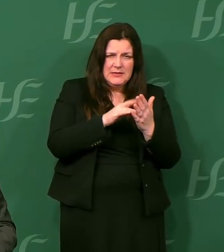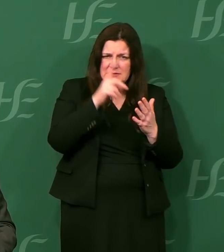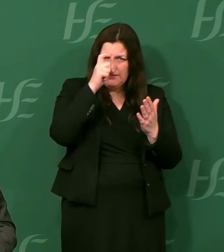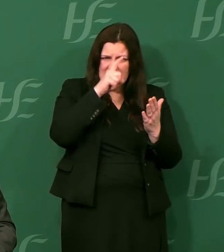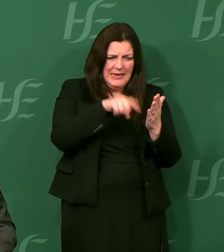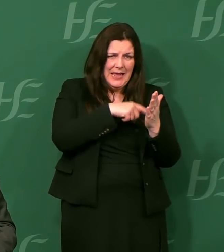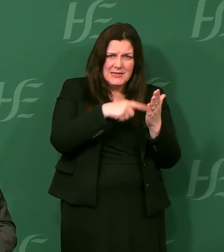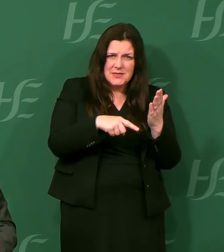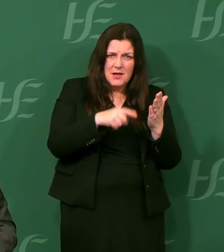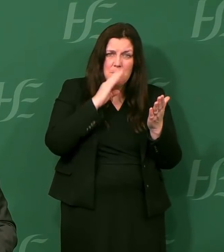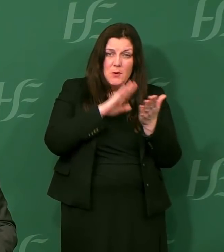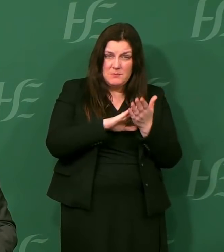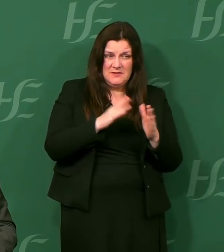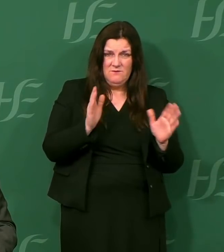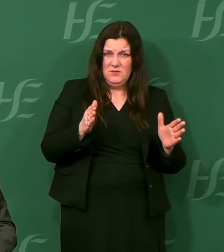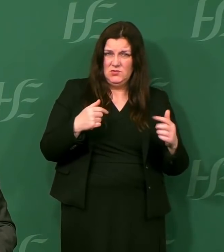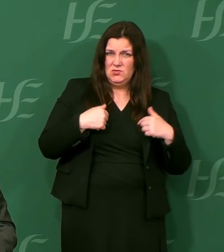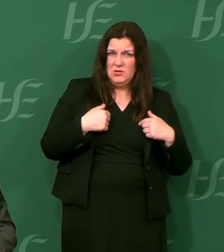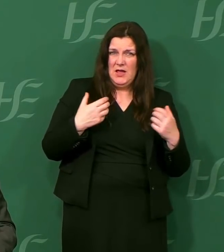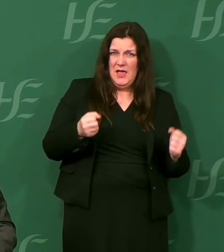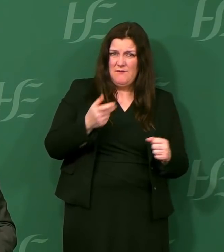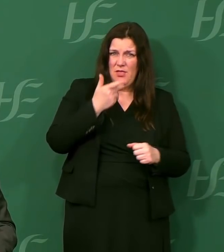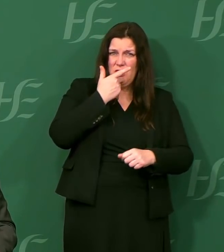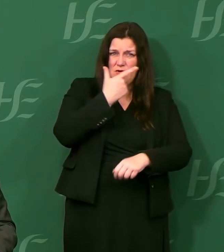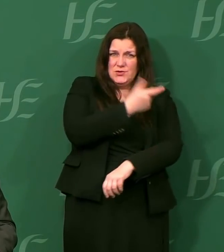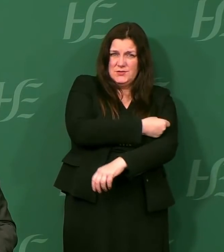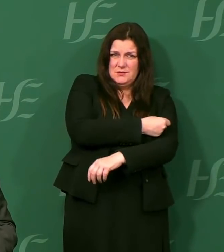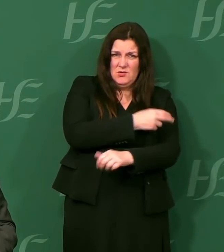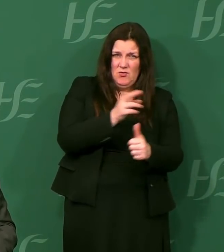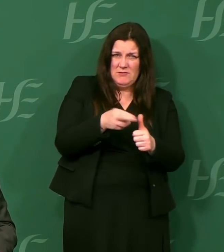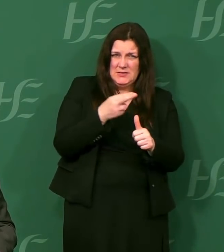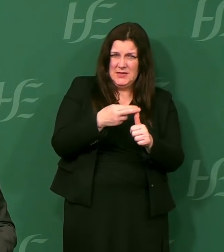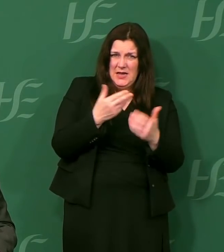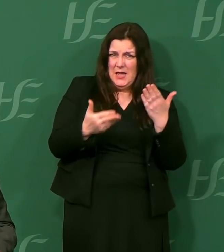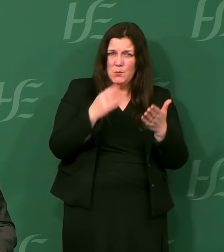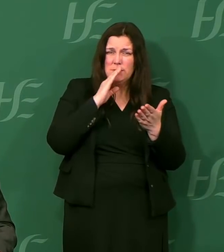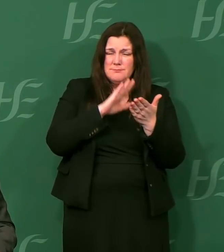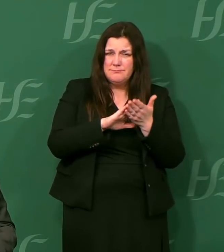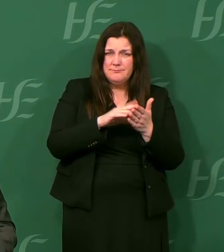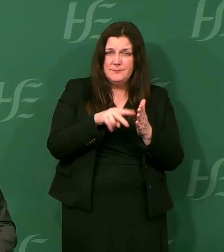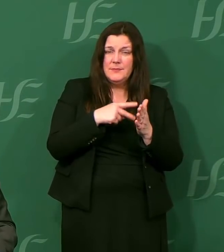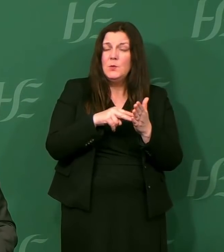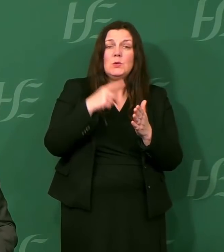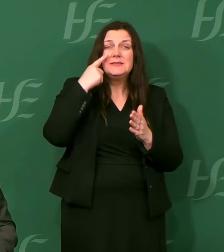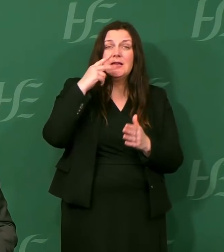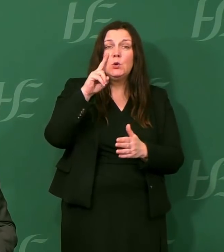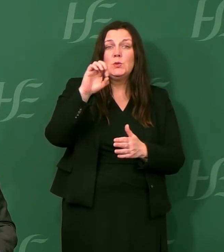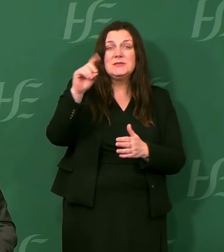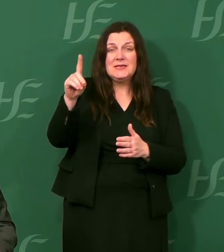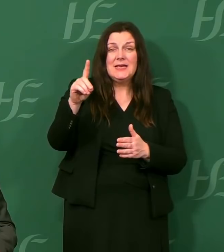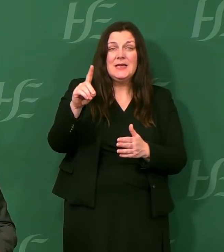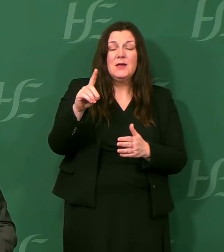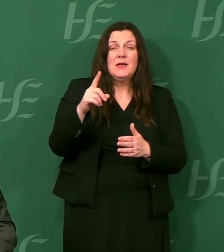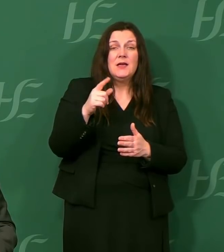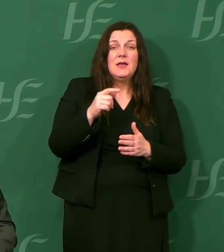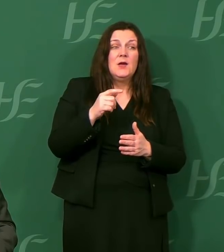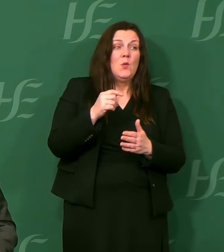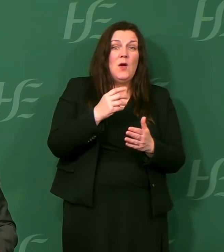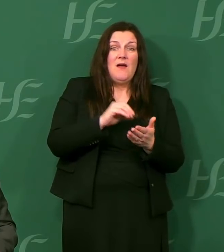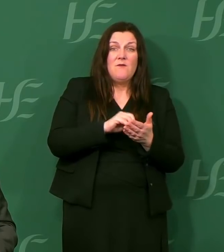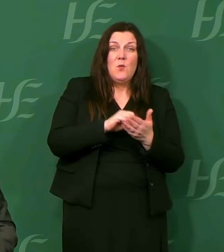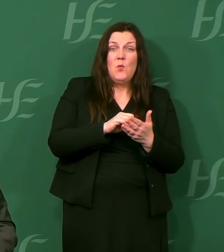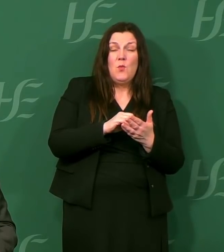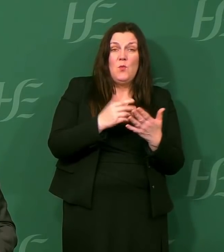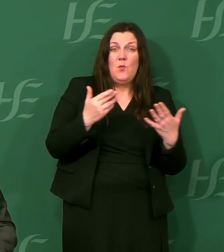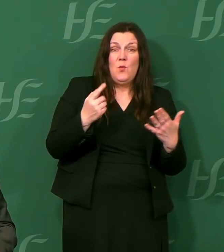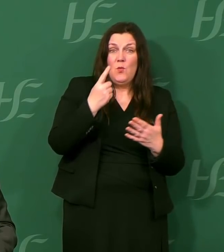an appointment if they'd already got a booster jab. And you look at the numbers at UCD this morning, 600 people turned up,